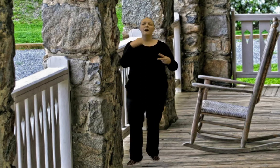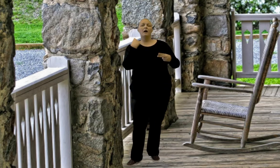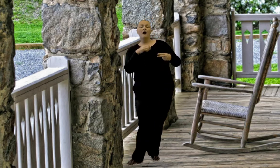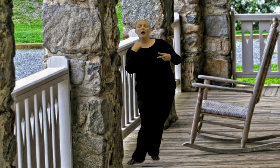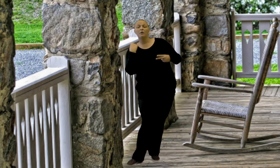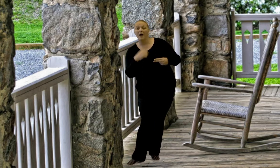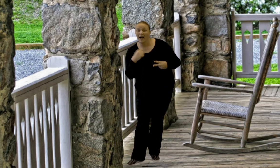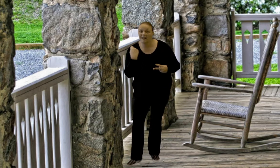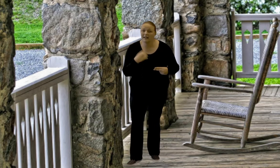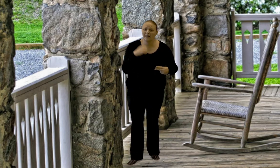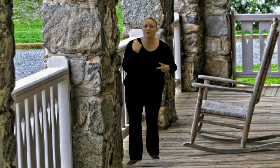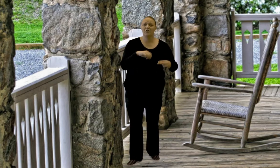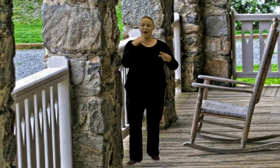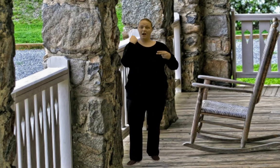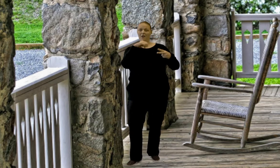a rocking chair.